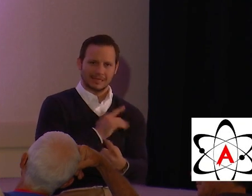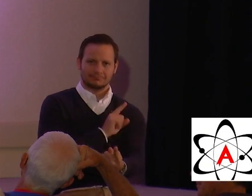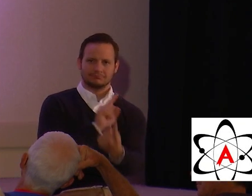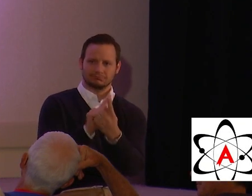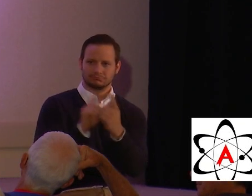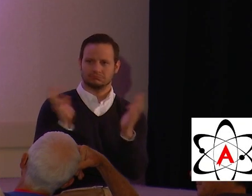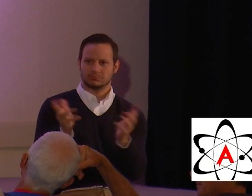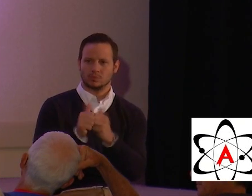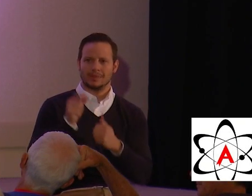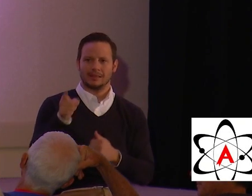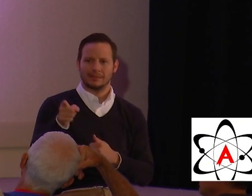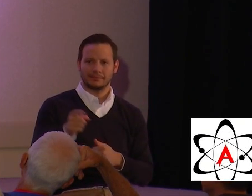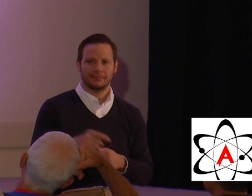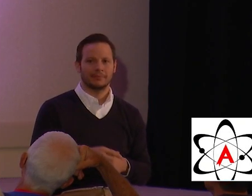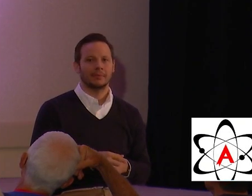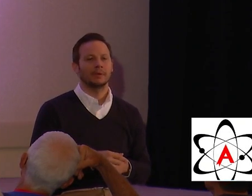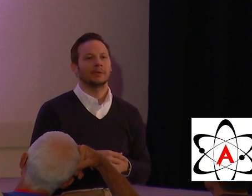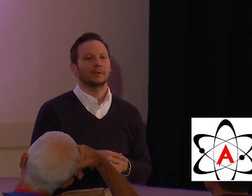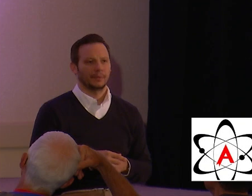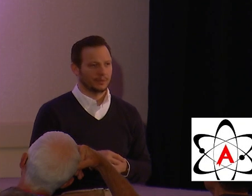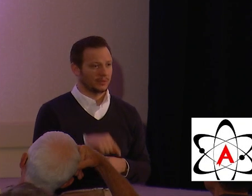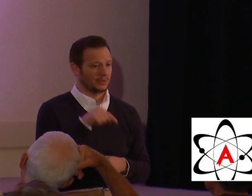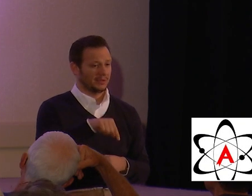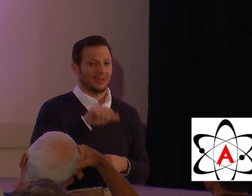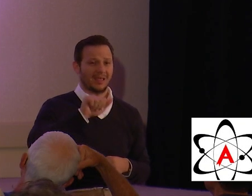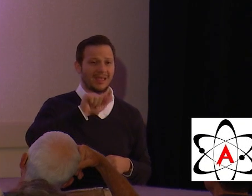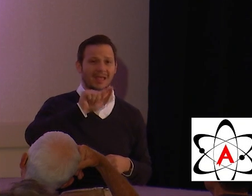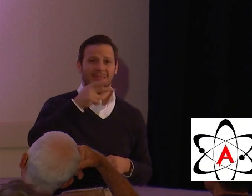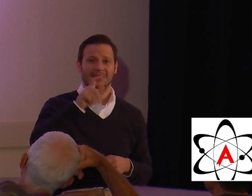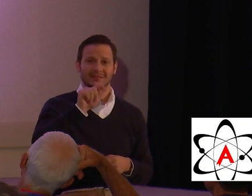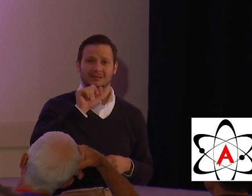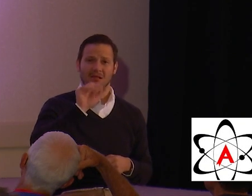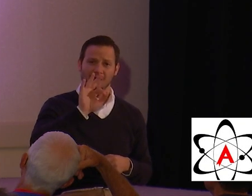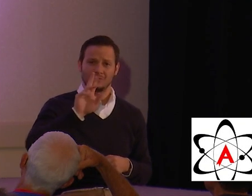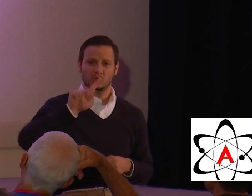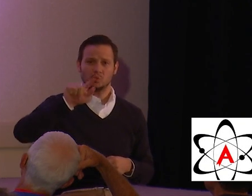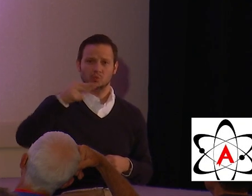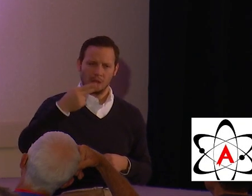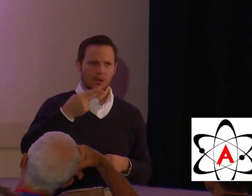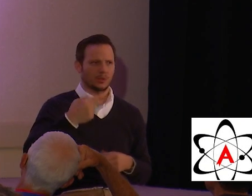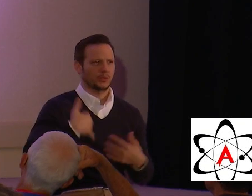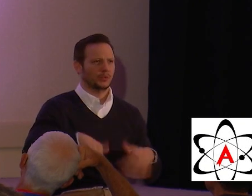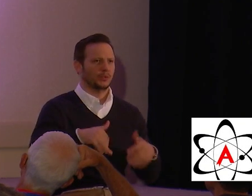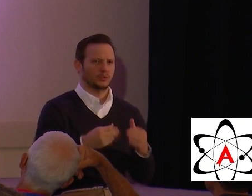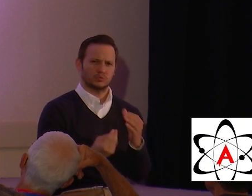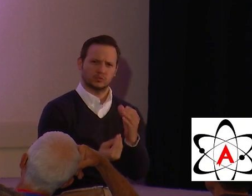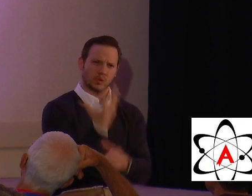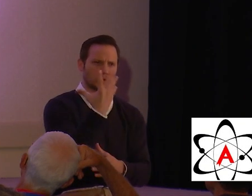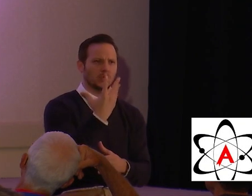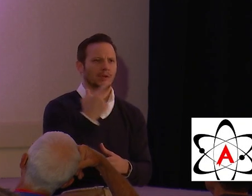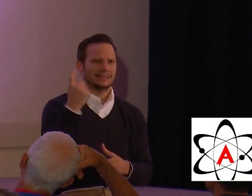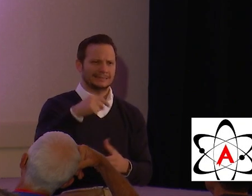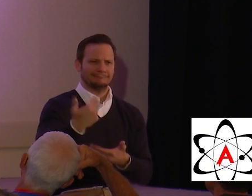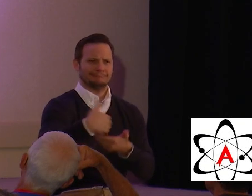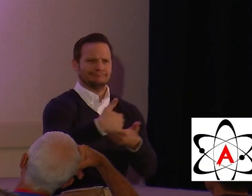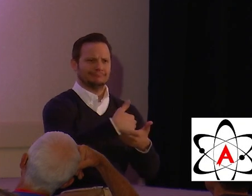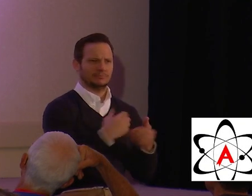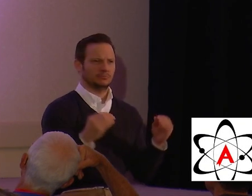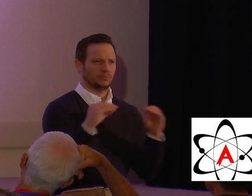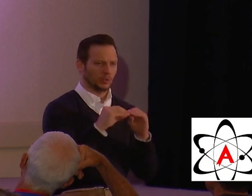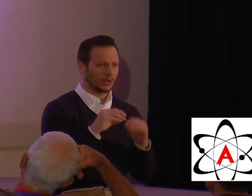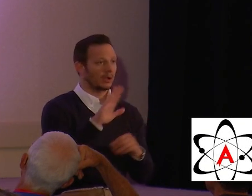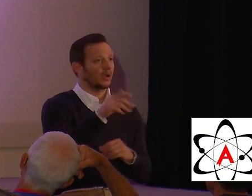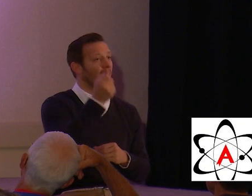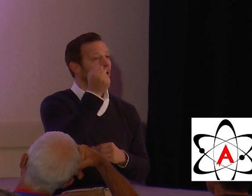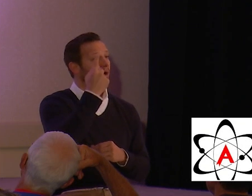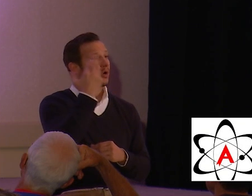Utah is a thriving group. They need growth. They need membership. One of the objectives of bringing the American